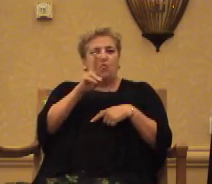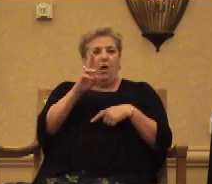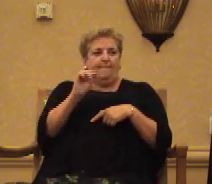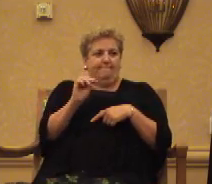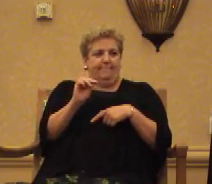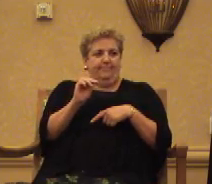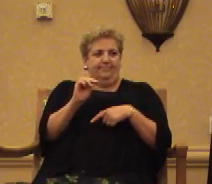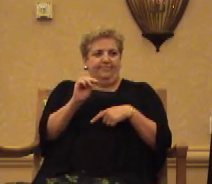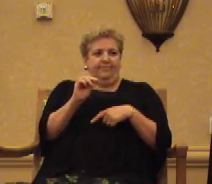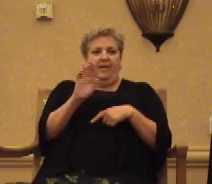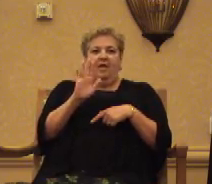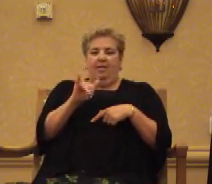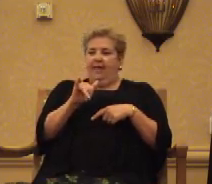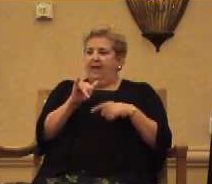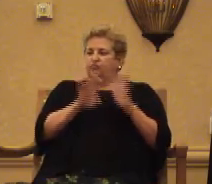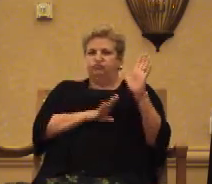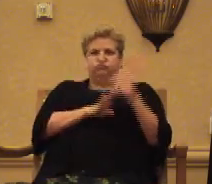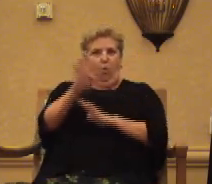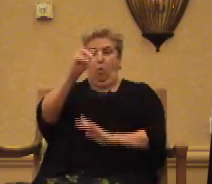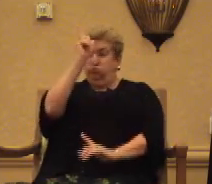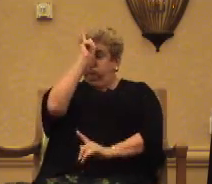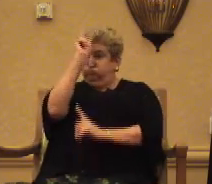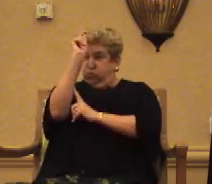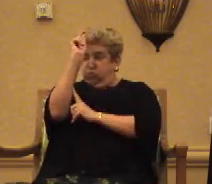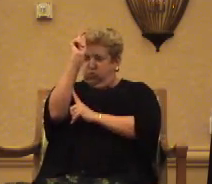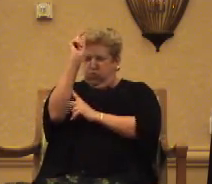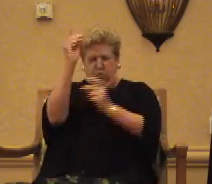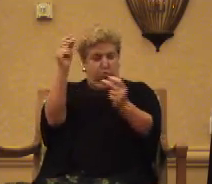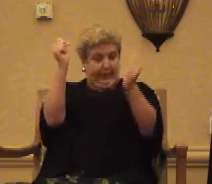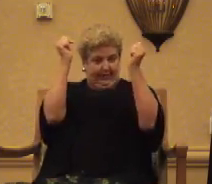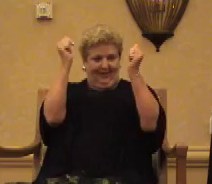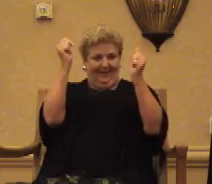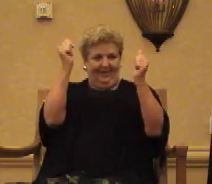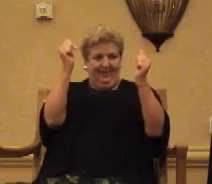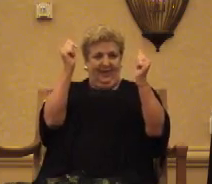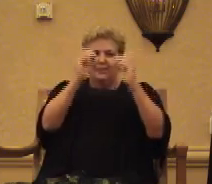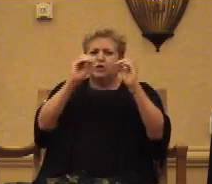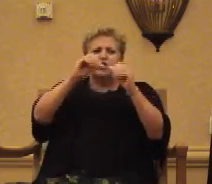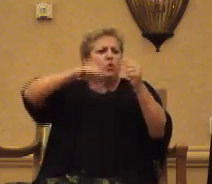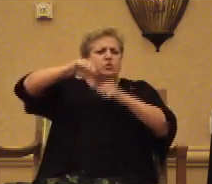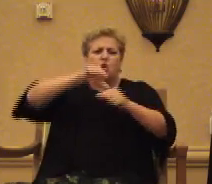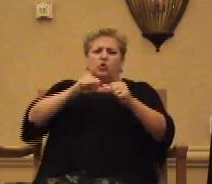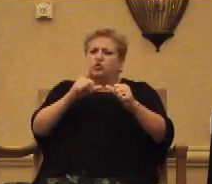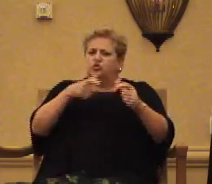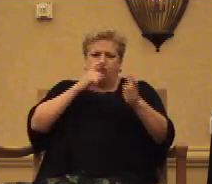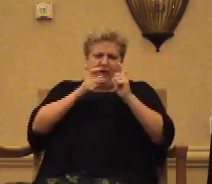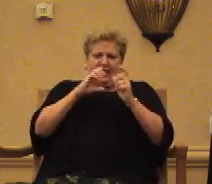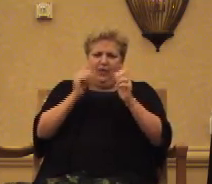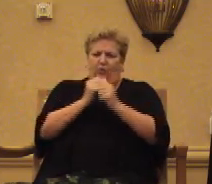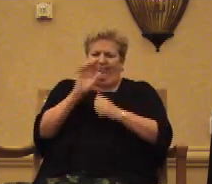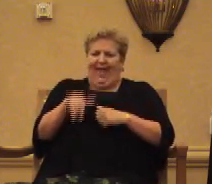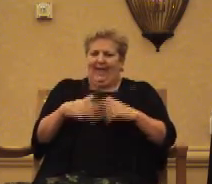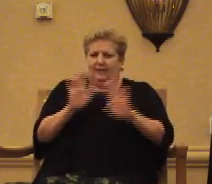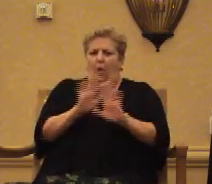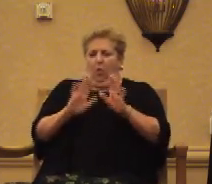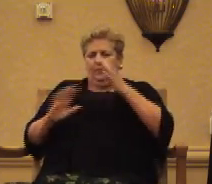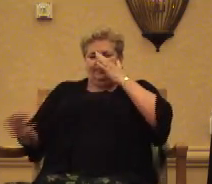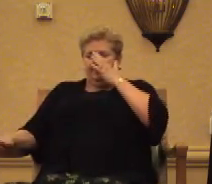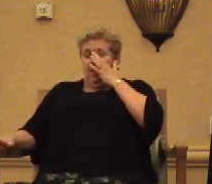That gets you there right away. I mean, there's no social drinking of 151 rum. Let me tell you, there's no social